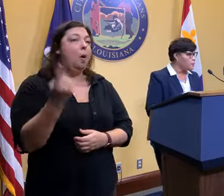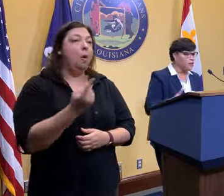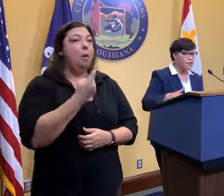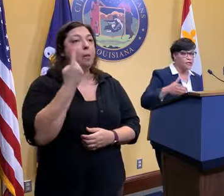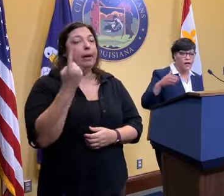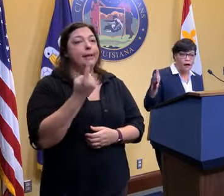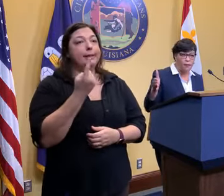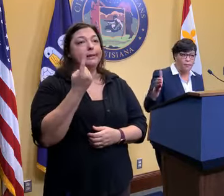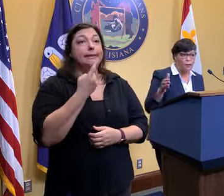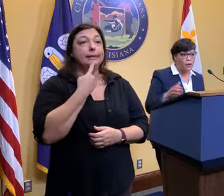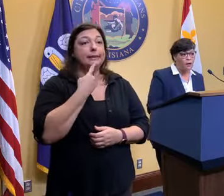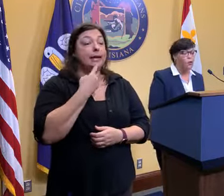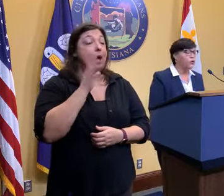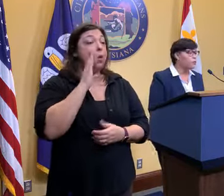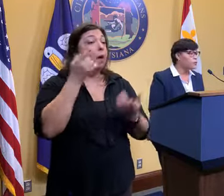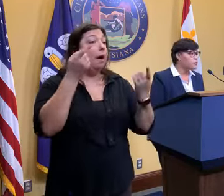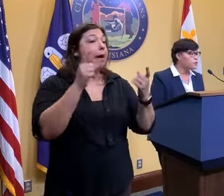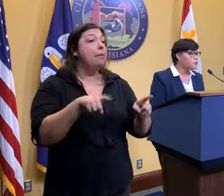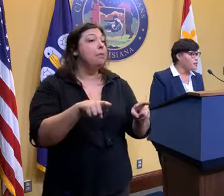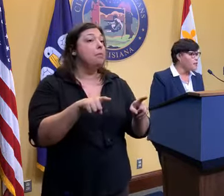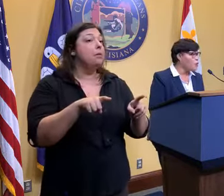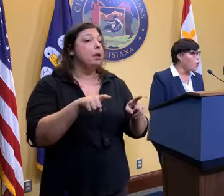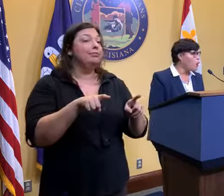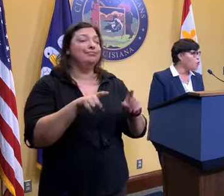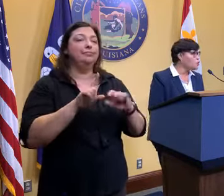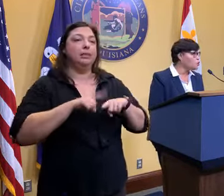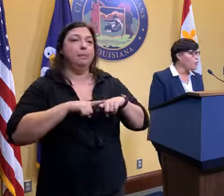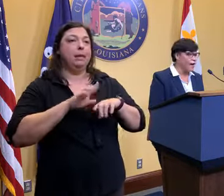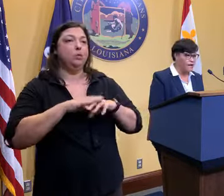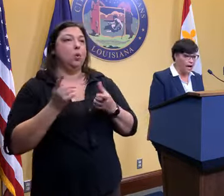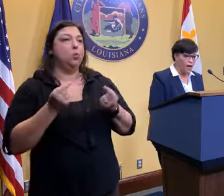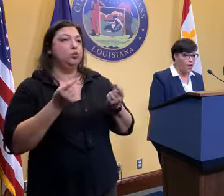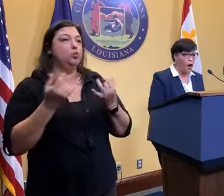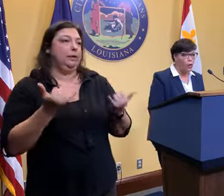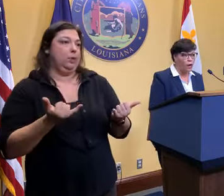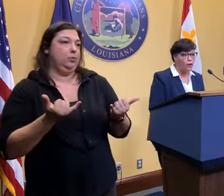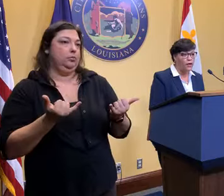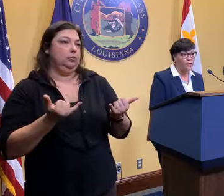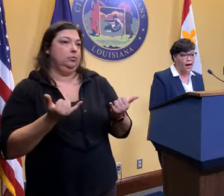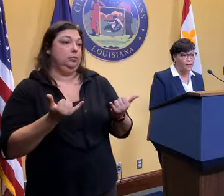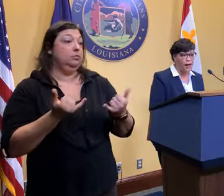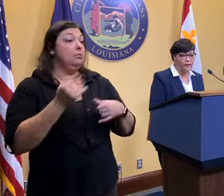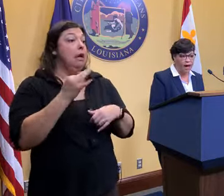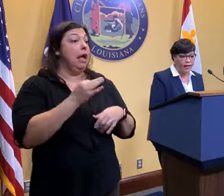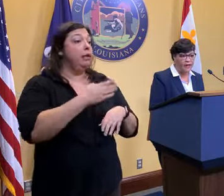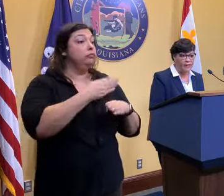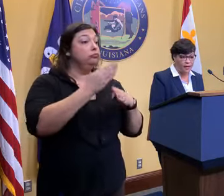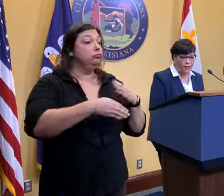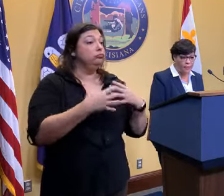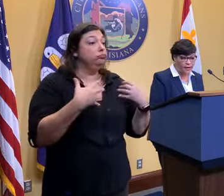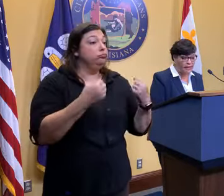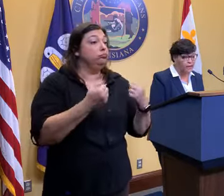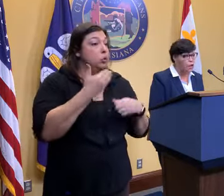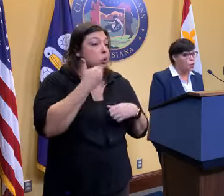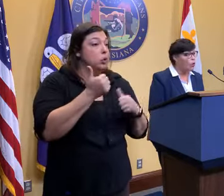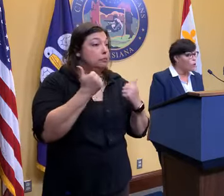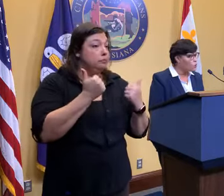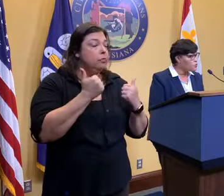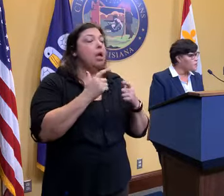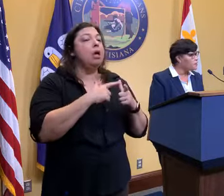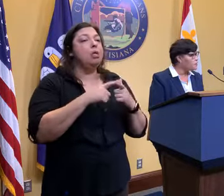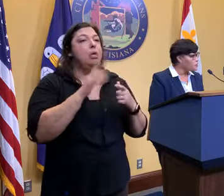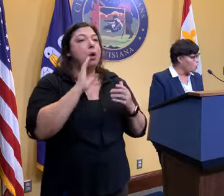what is to come will depend on what we do right now. How well we abide by the guidelines that are in place